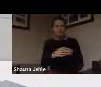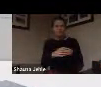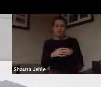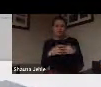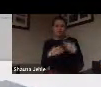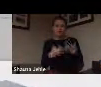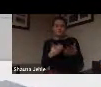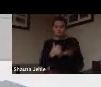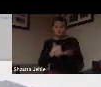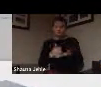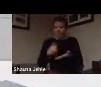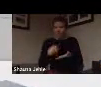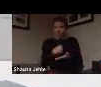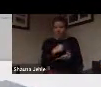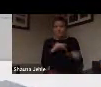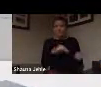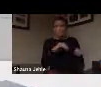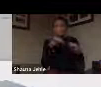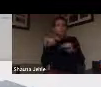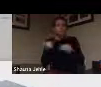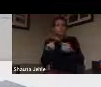that helped us when we moved to Costa Rica,